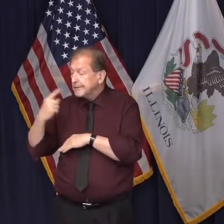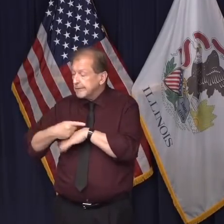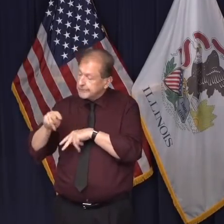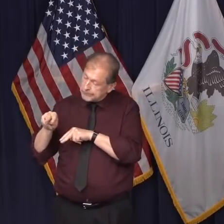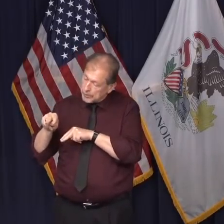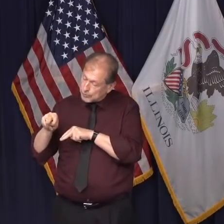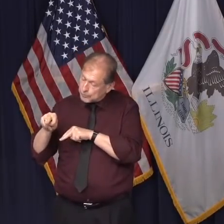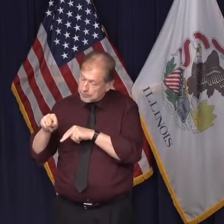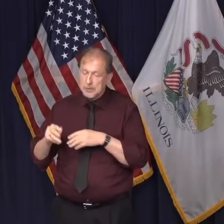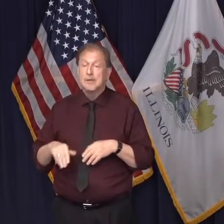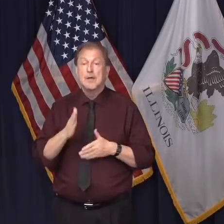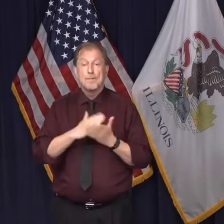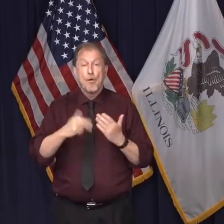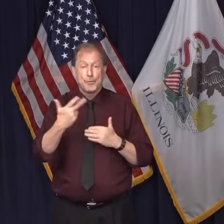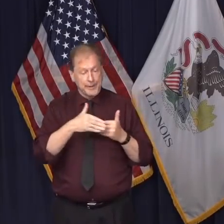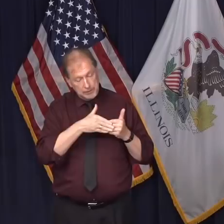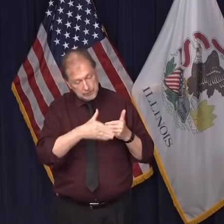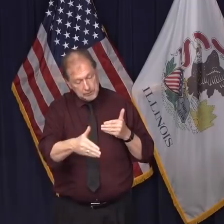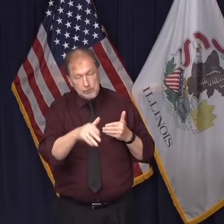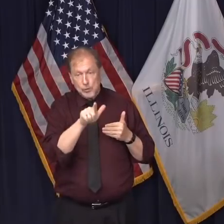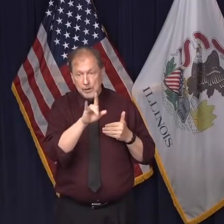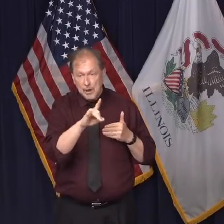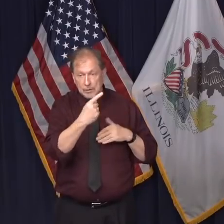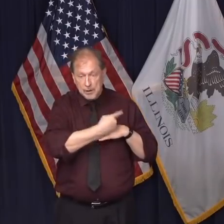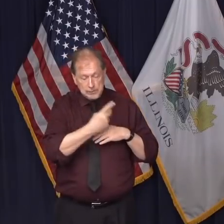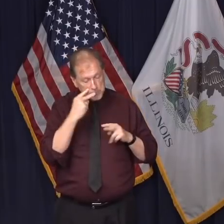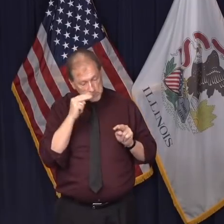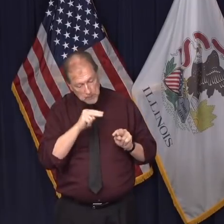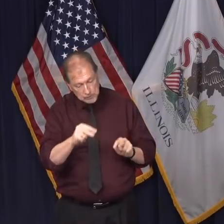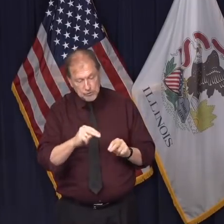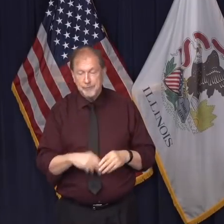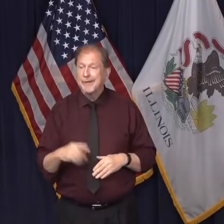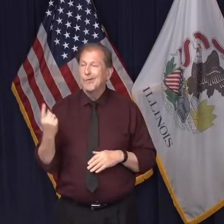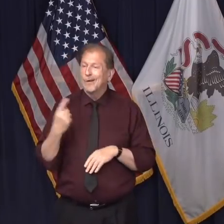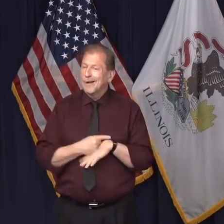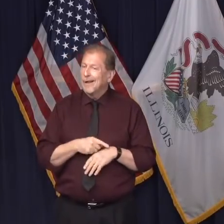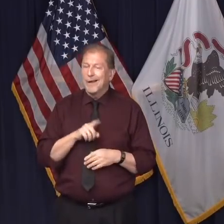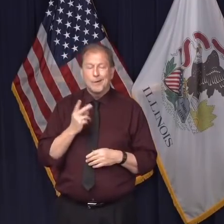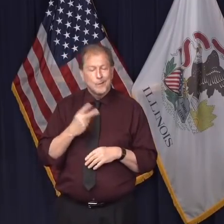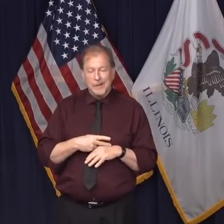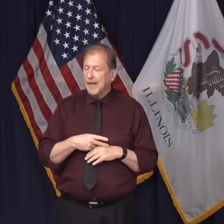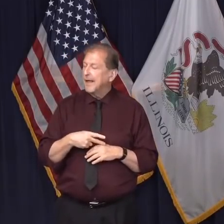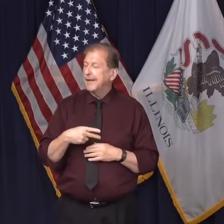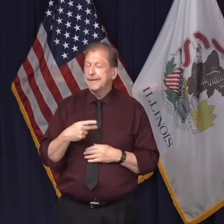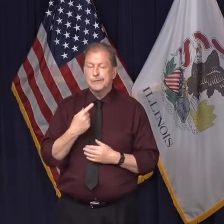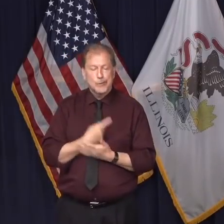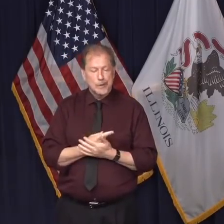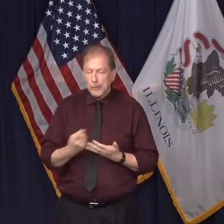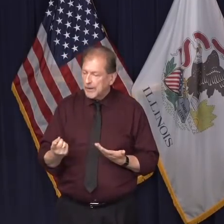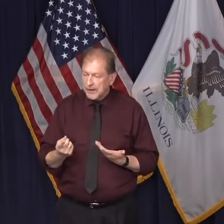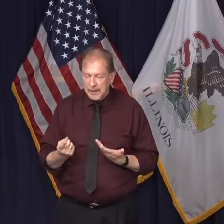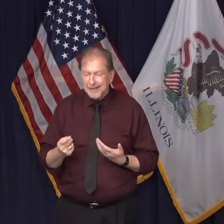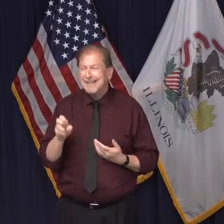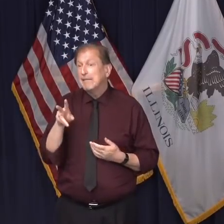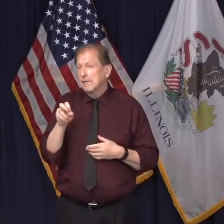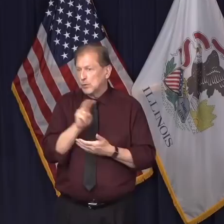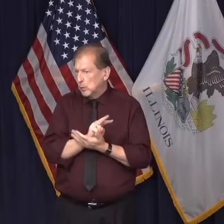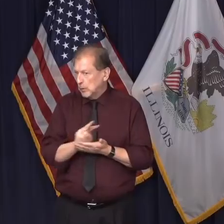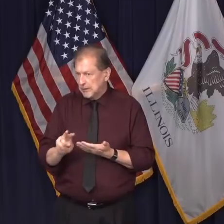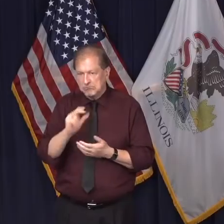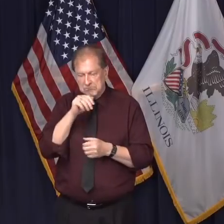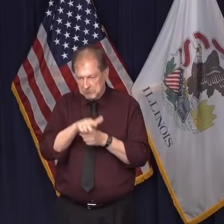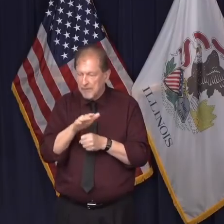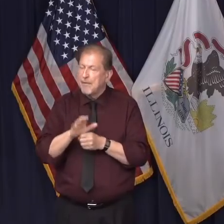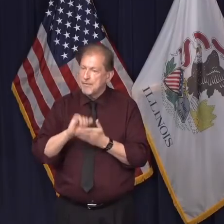Yes, we all have to watch, and 1 day, 2 days, 7 days, even 14 days isn't enough. We